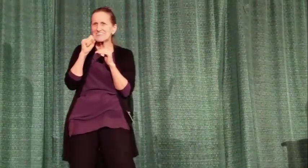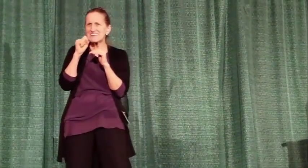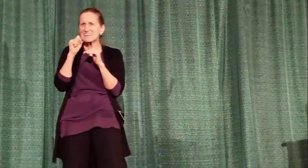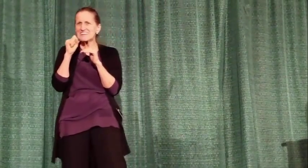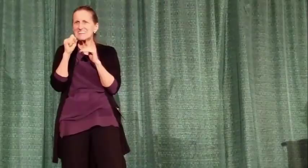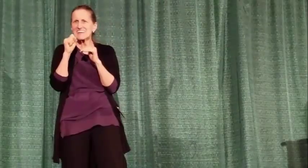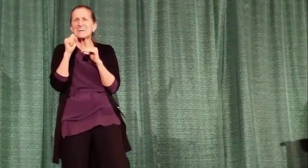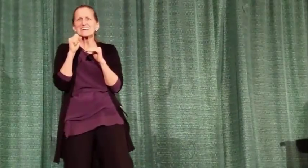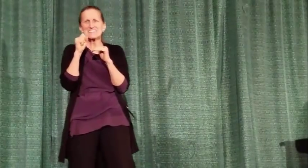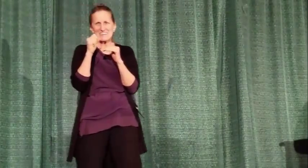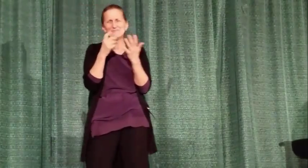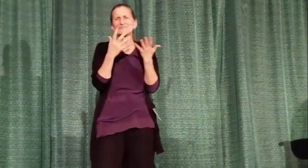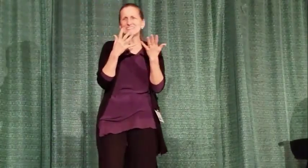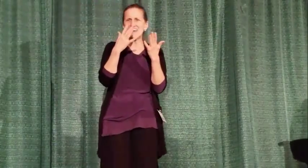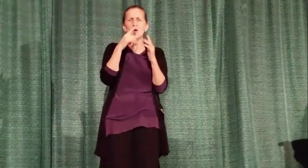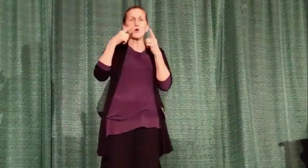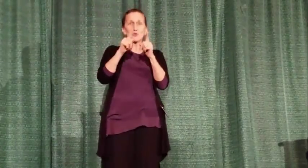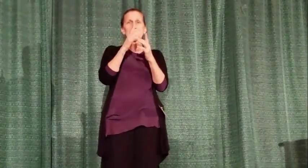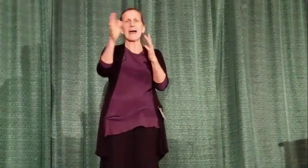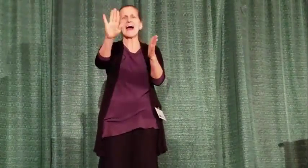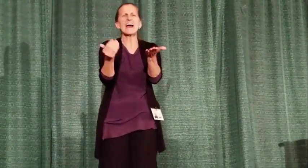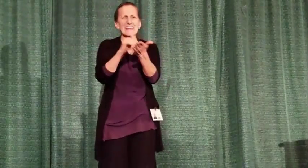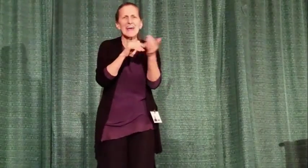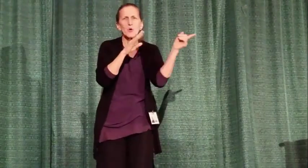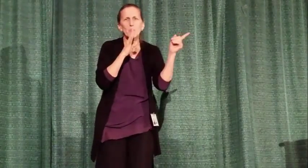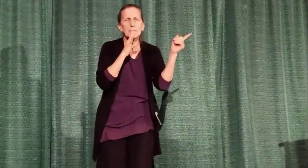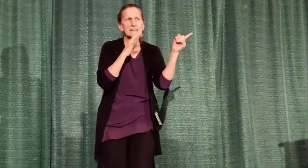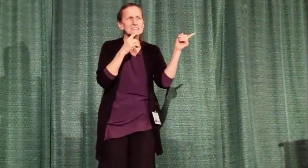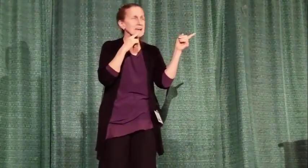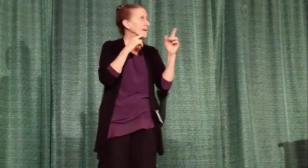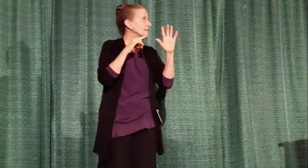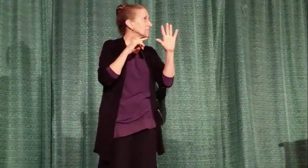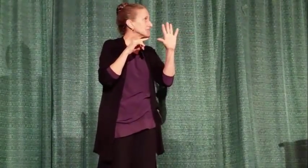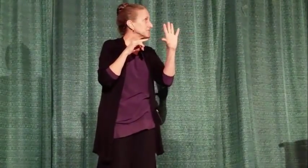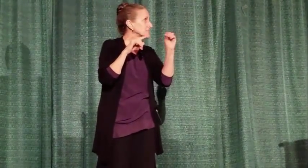increase in cancer death over that 18-year period. Let me say that one more time. 50 to